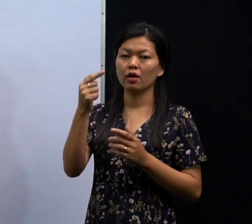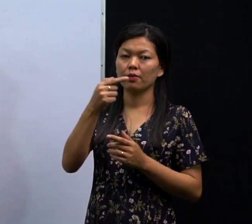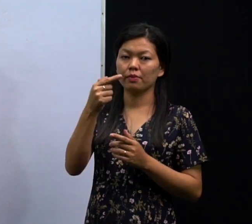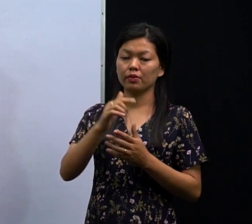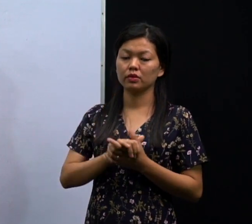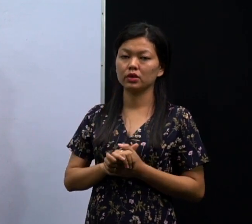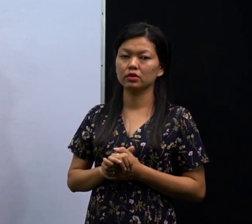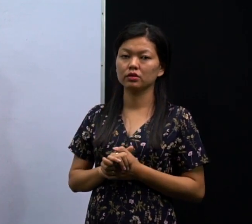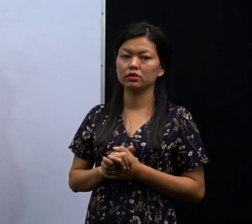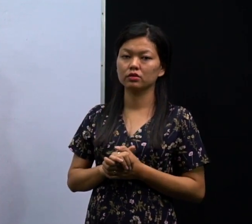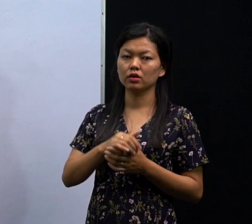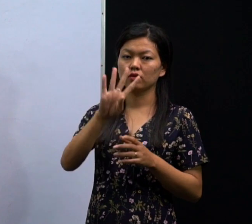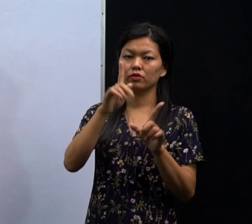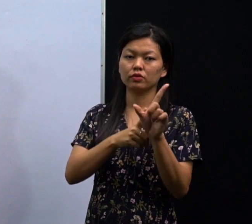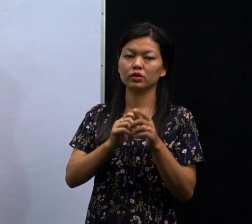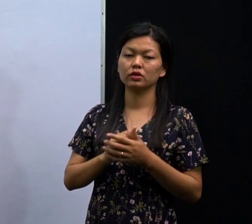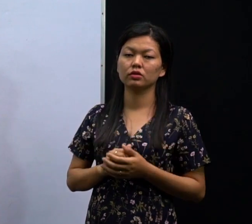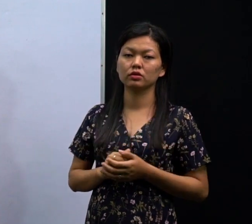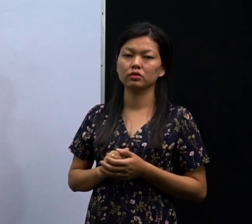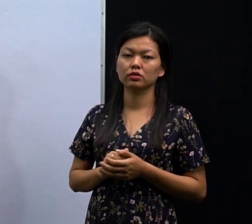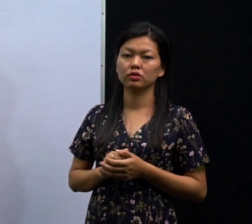minus 4y,